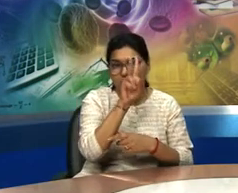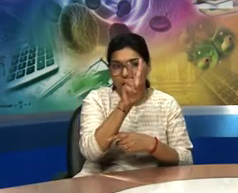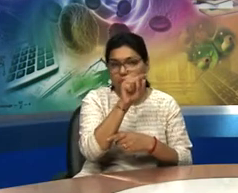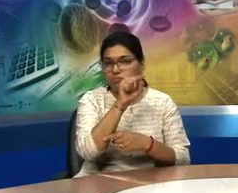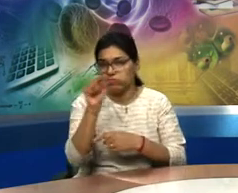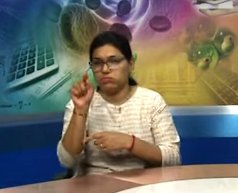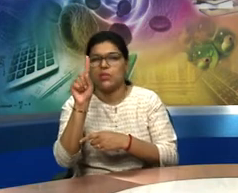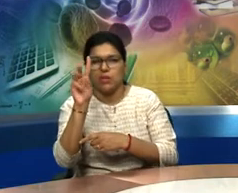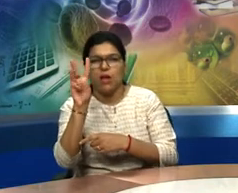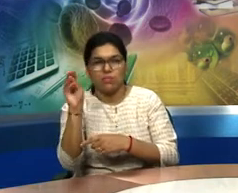later